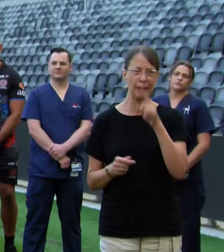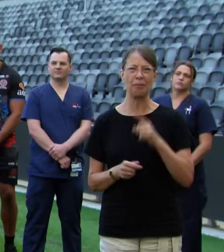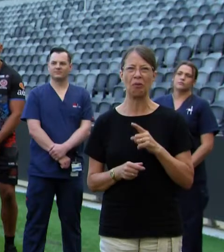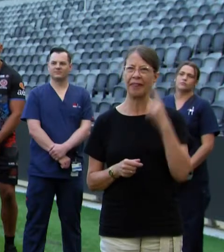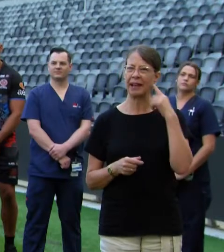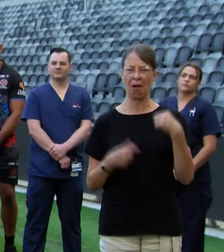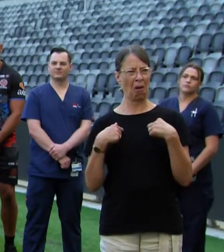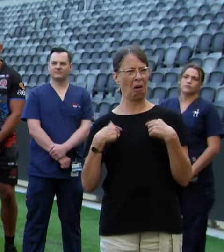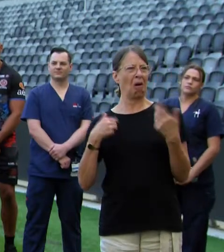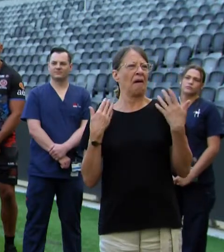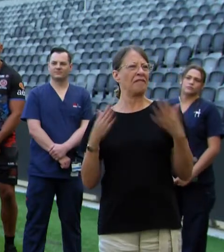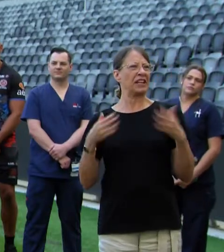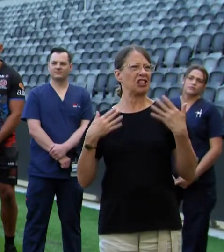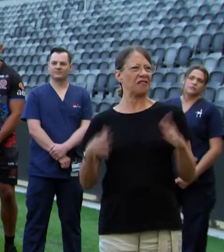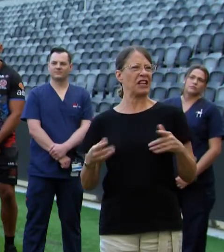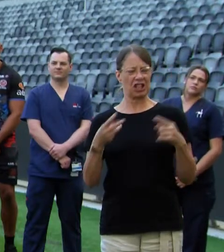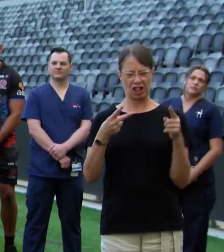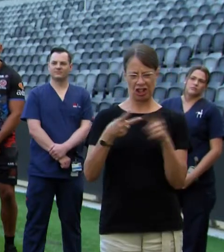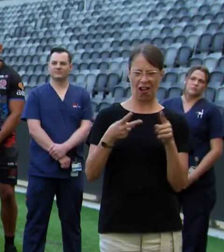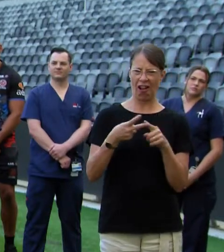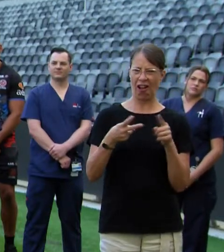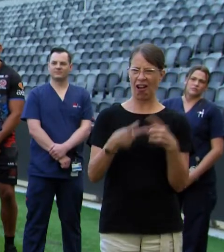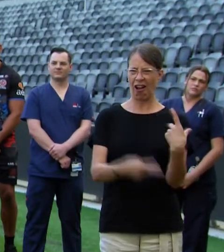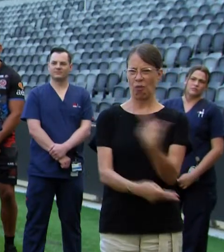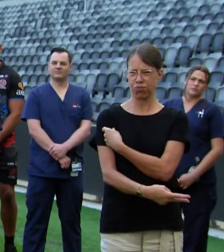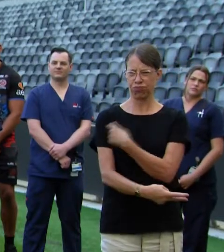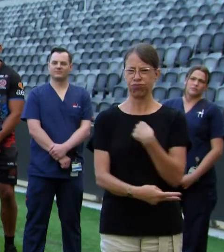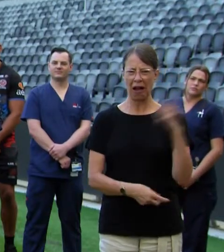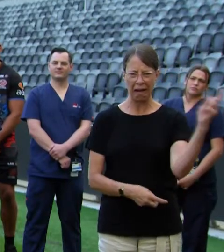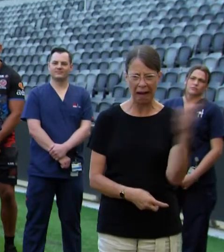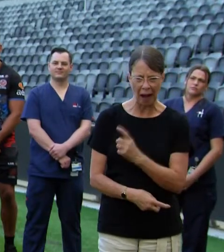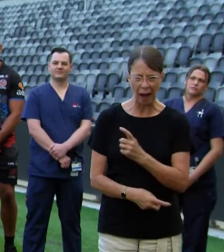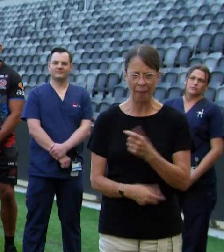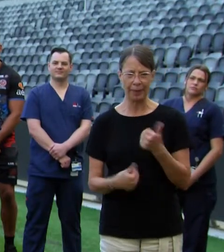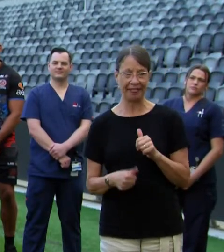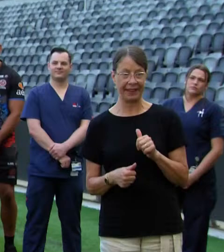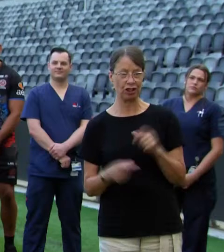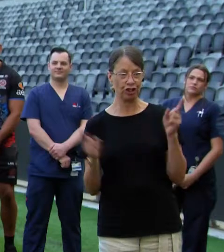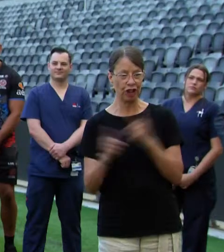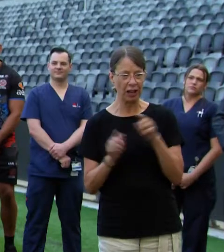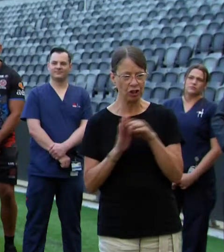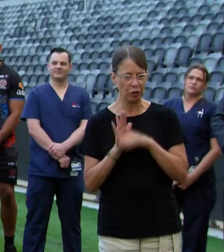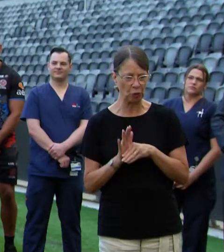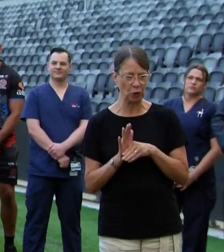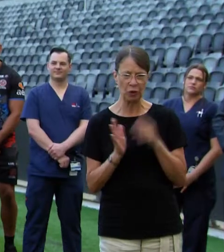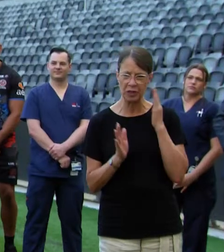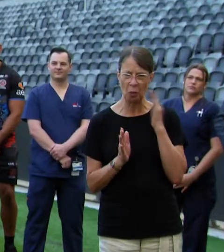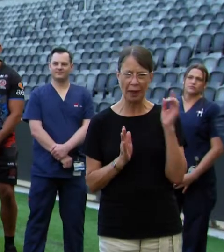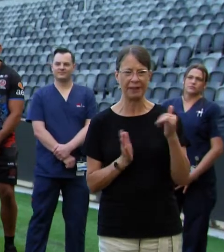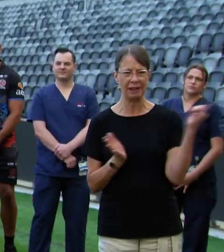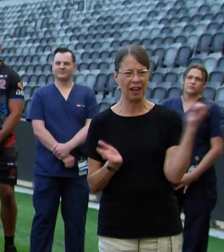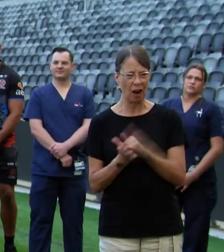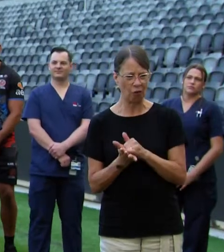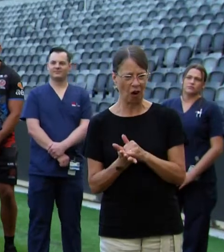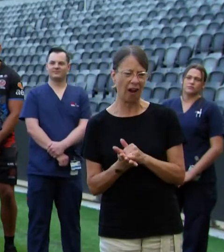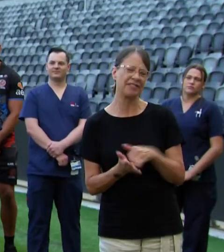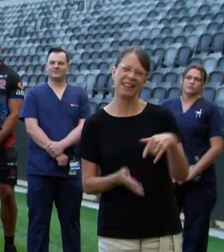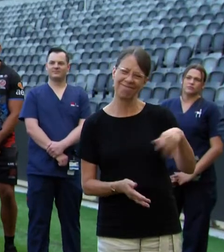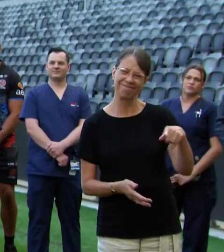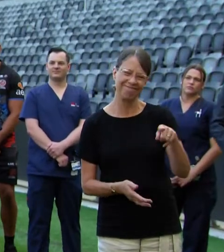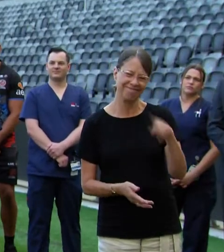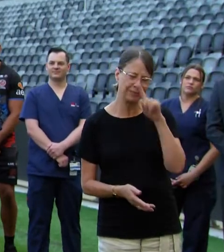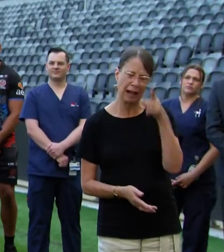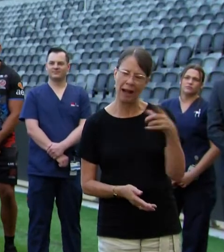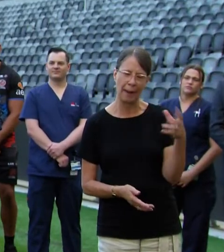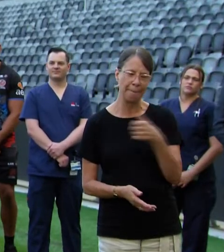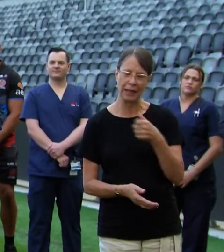fully vaccinated, ATAGI moves the goalposts, and you then have to force those people upon arrival at Sydney Airport? Well, we won't be doing